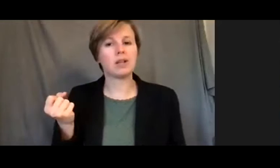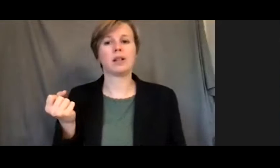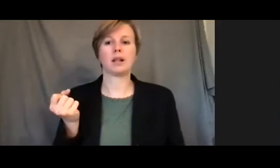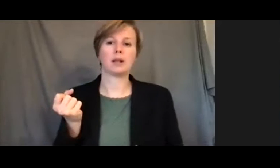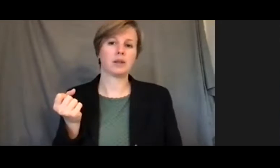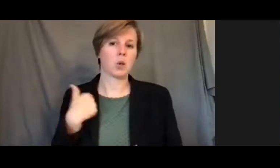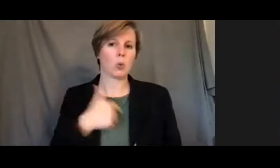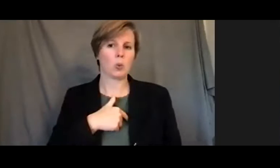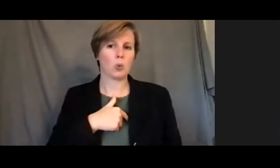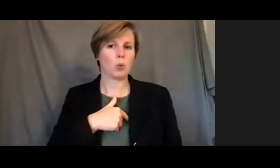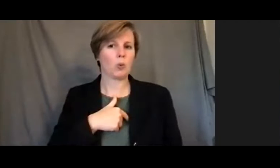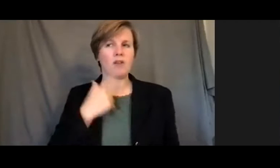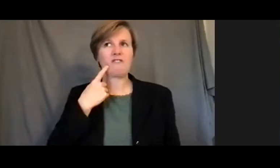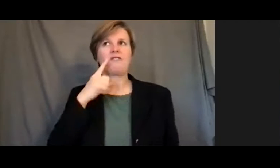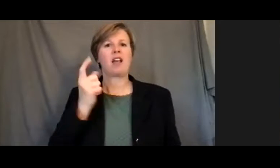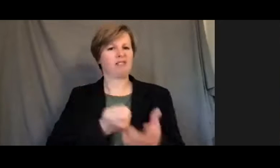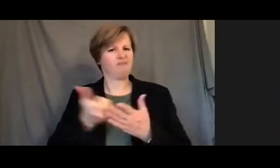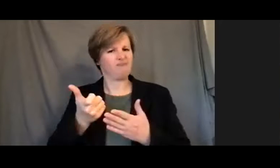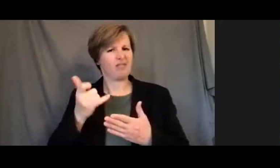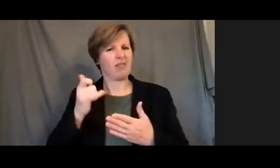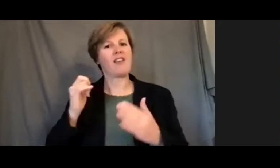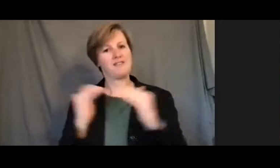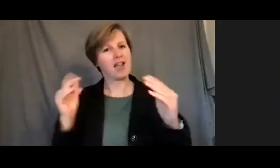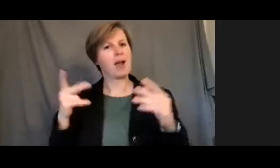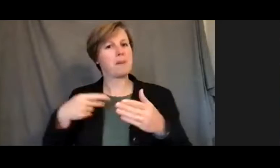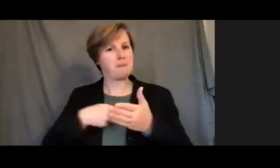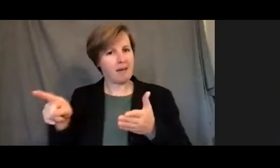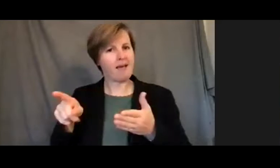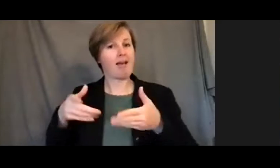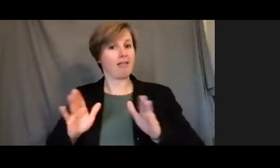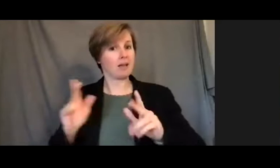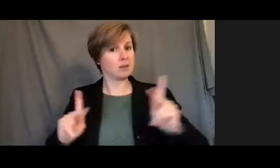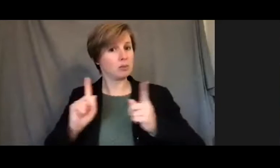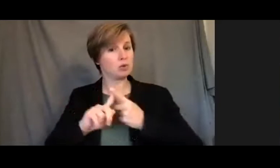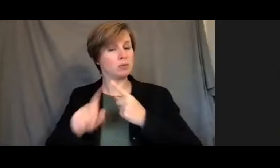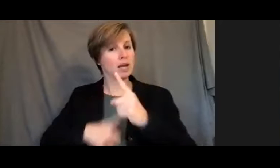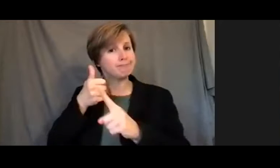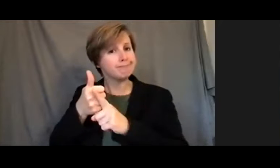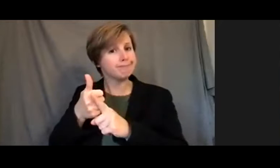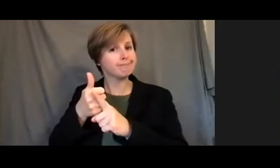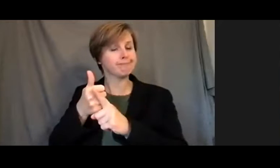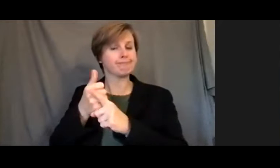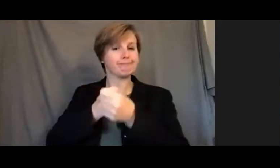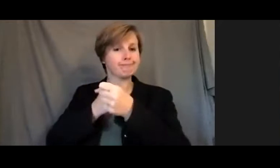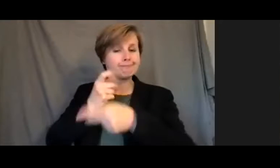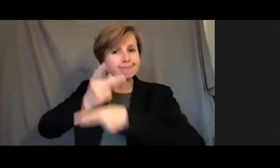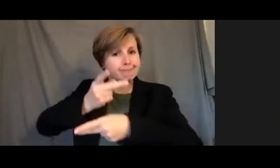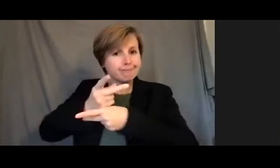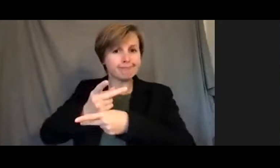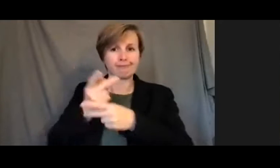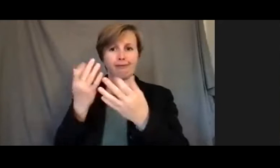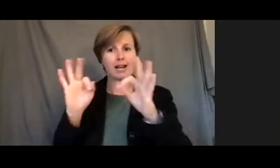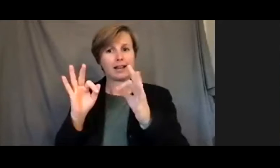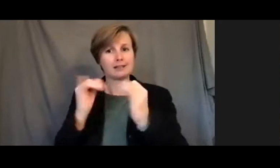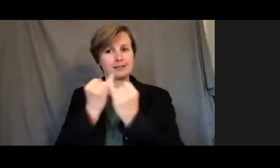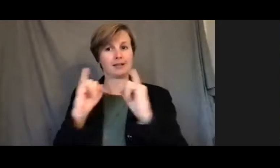and we finally got it out. Fair pay allows people to become self-sufficient and financially independent. And I was proud to see